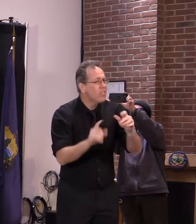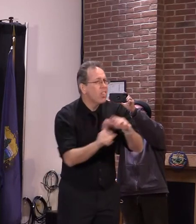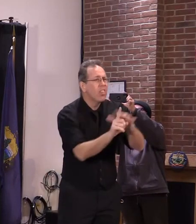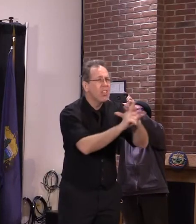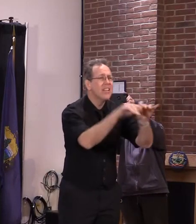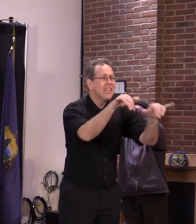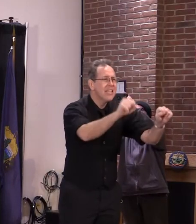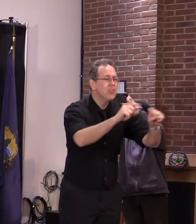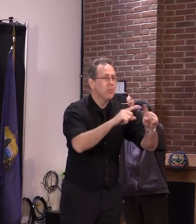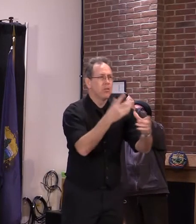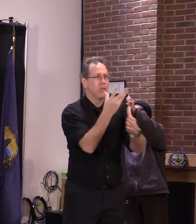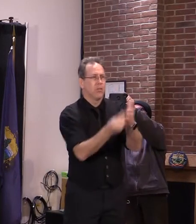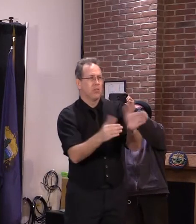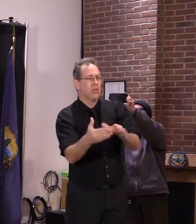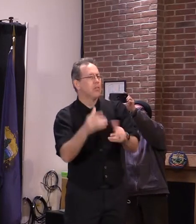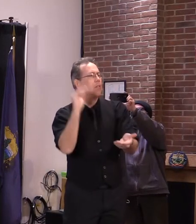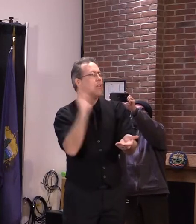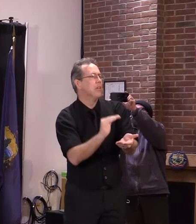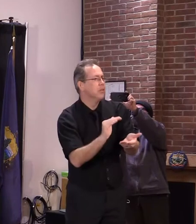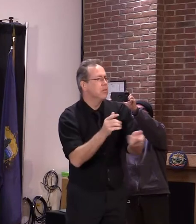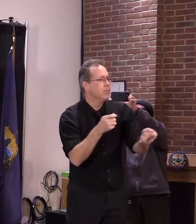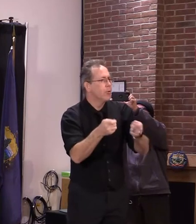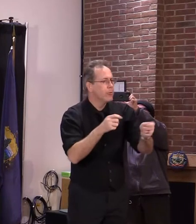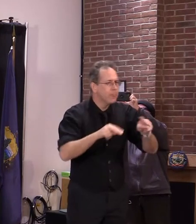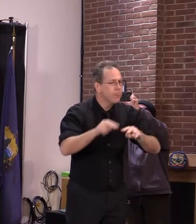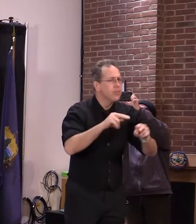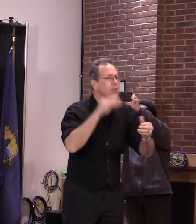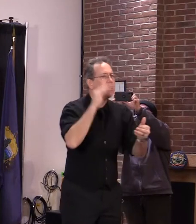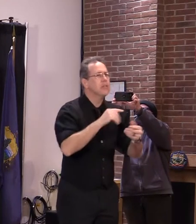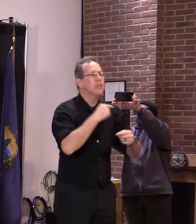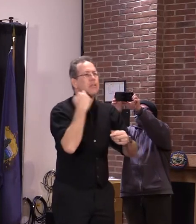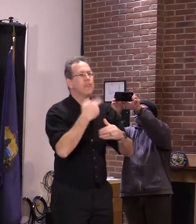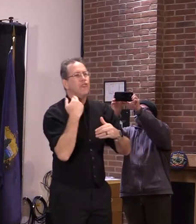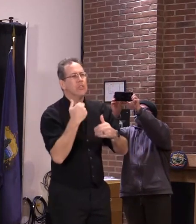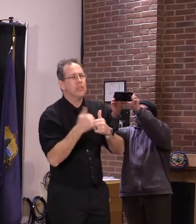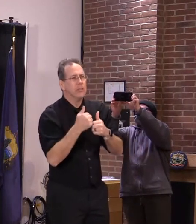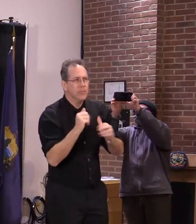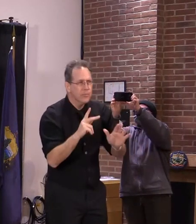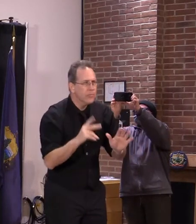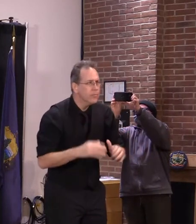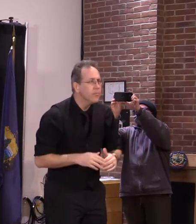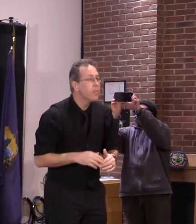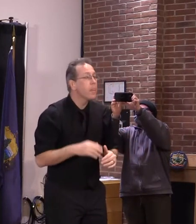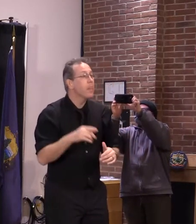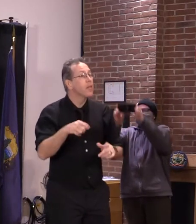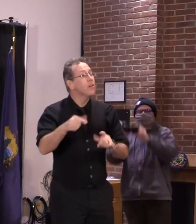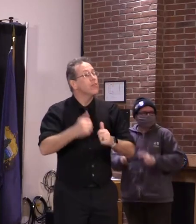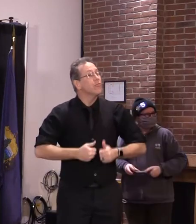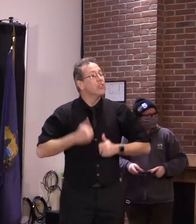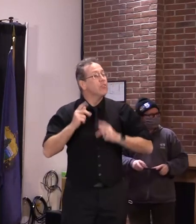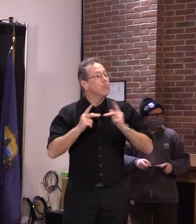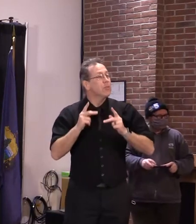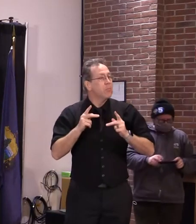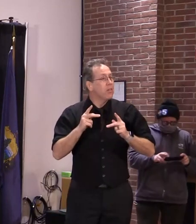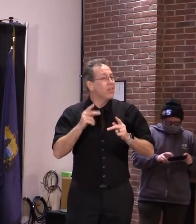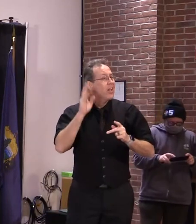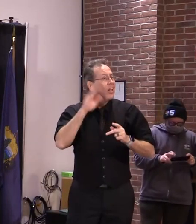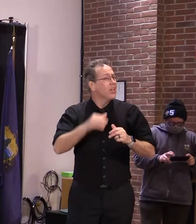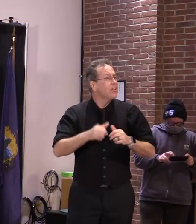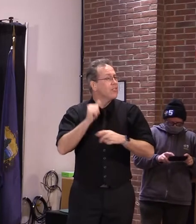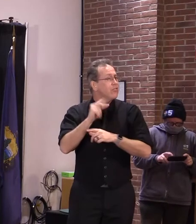to the very high vaccination rate of the residents themselves, the majority of them are actually doing well.